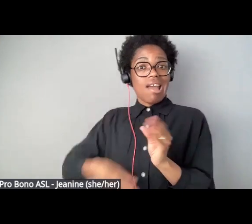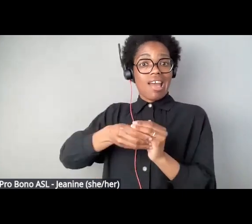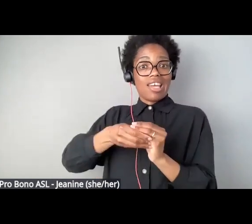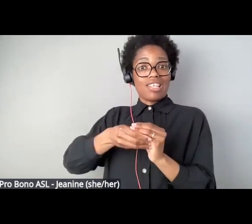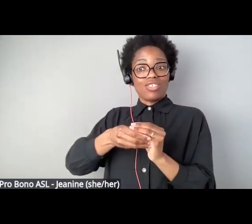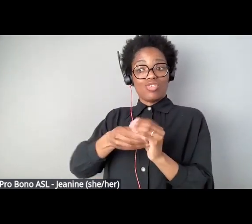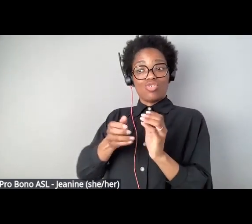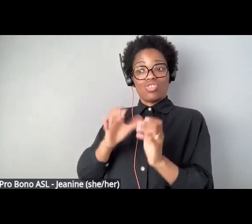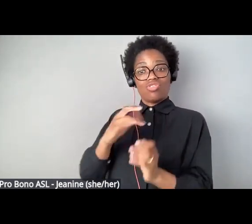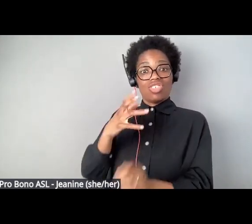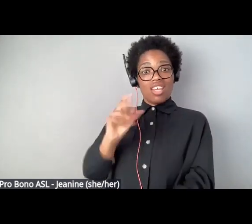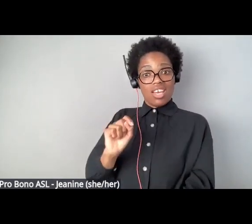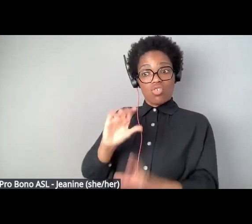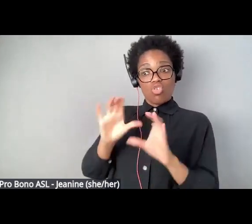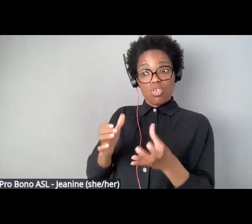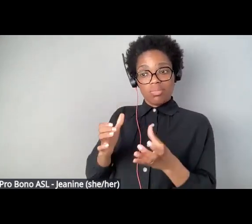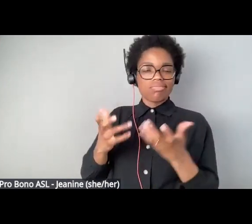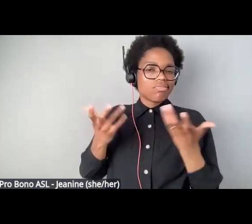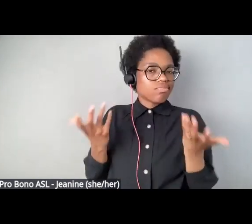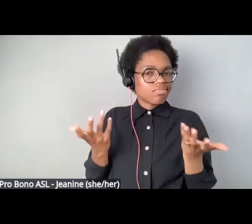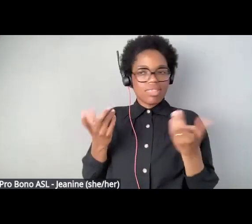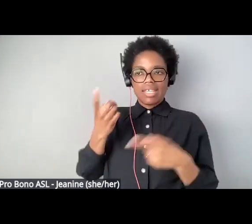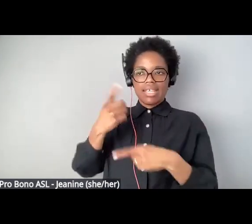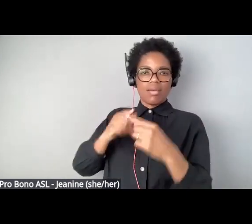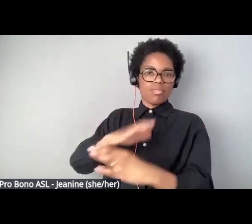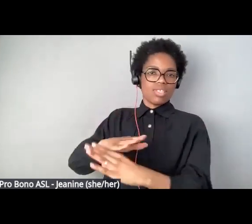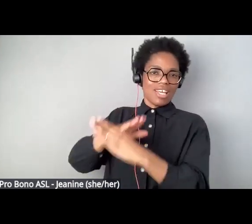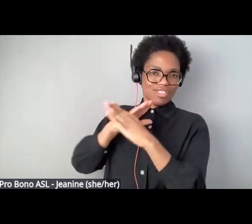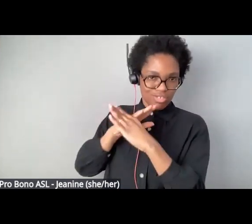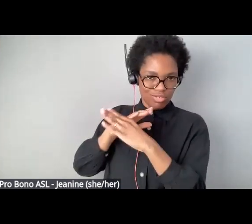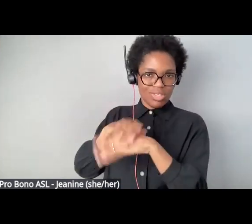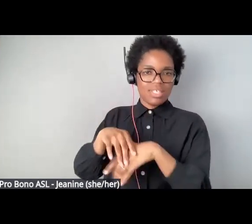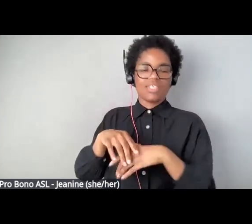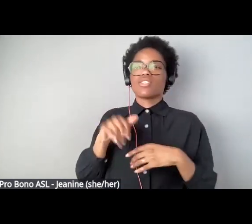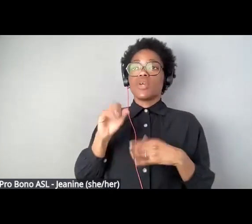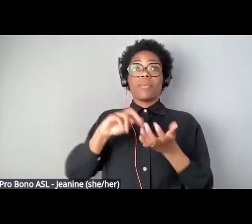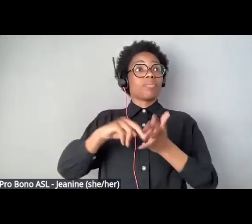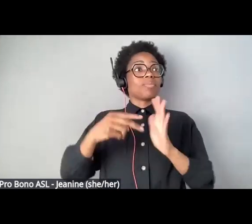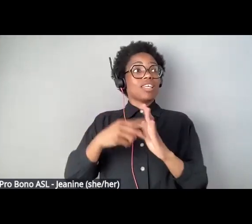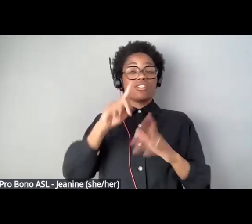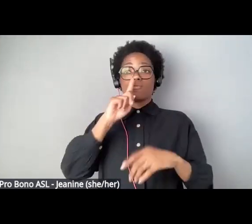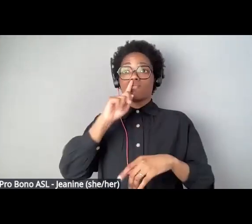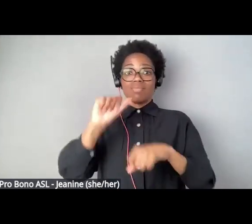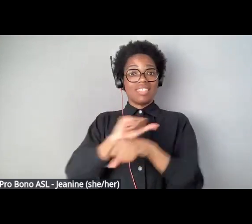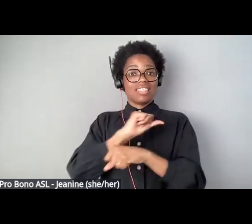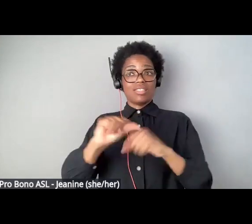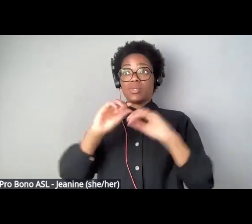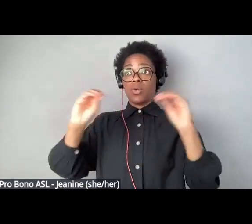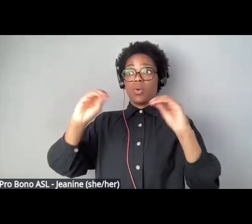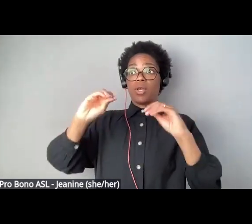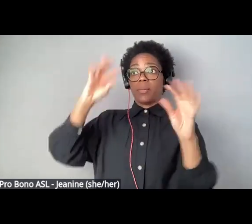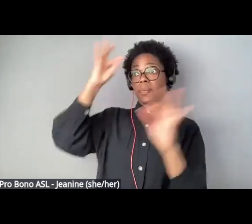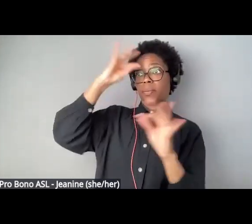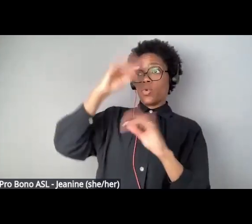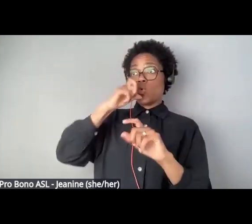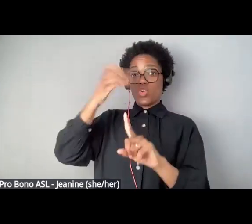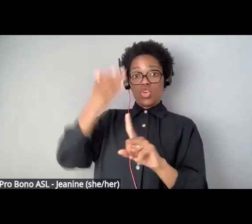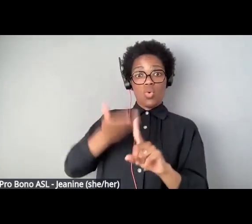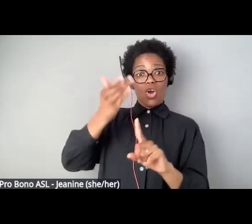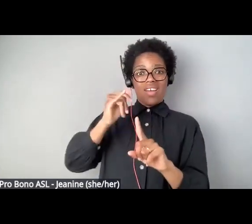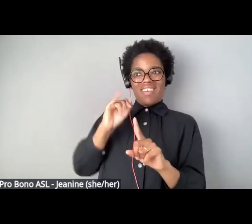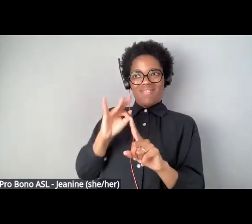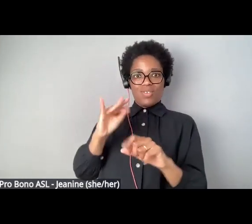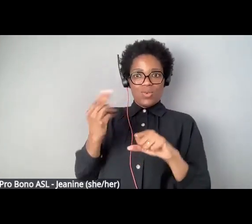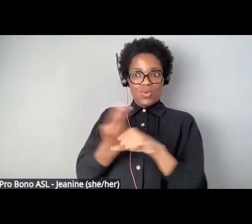and weaknesses. They are a part of the privacy onion. They do not make you completely anonymous automatically. Okay, so here are